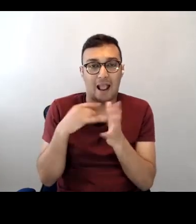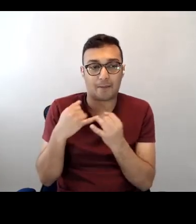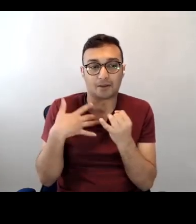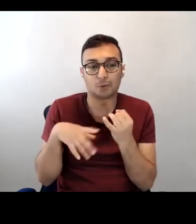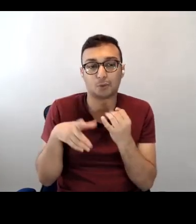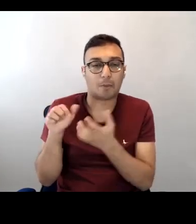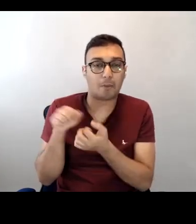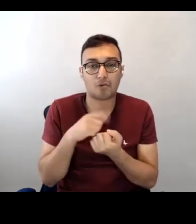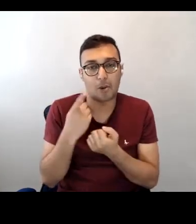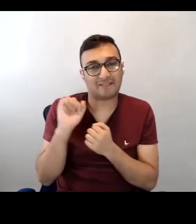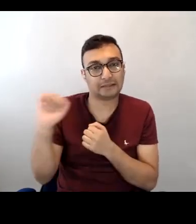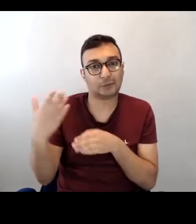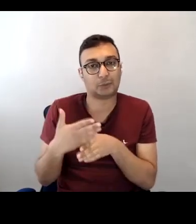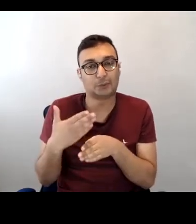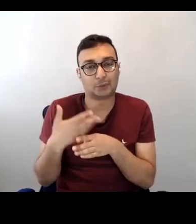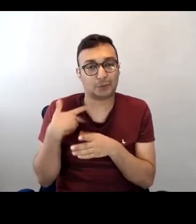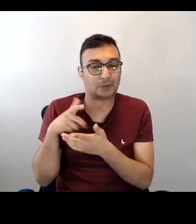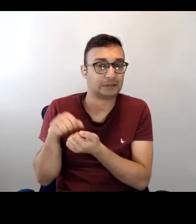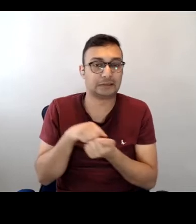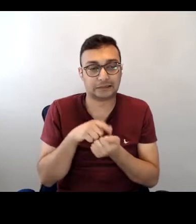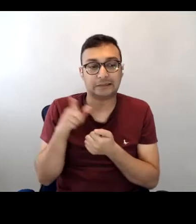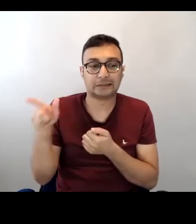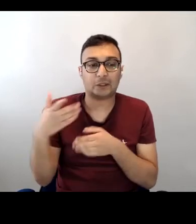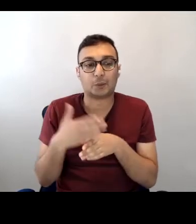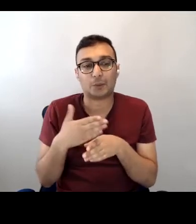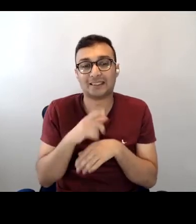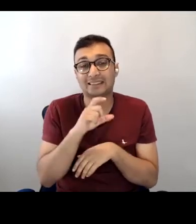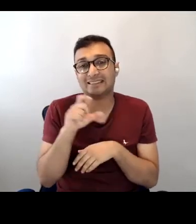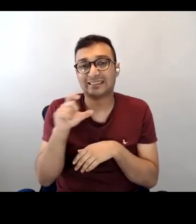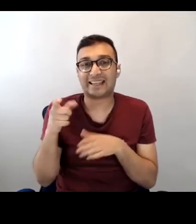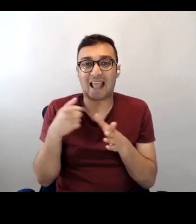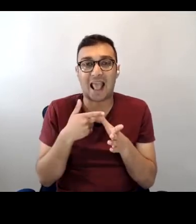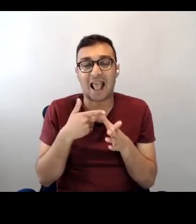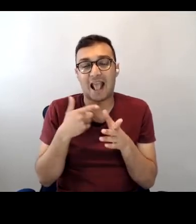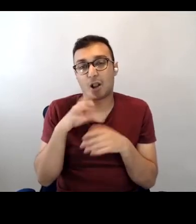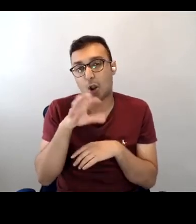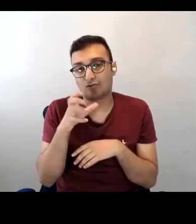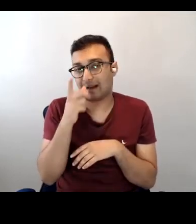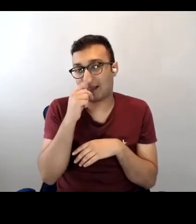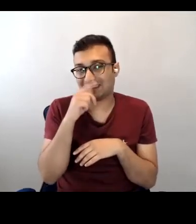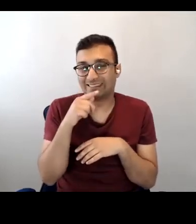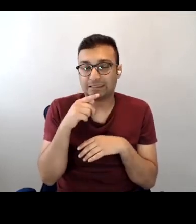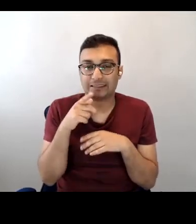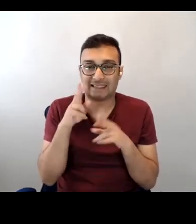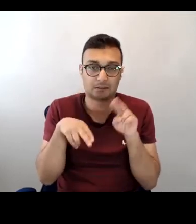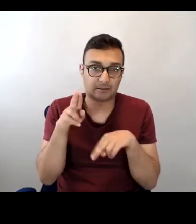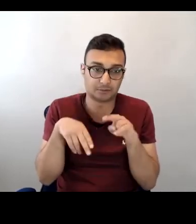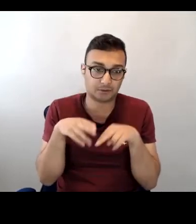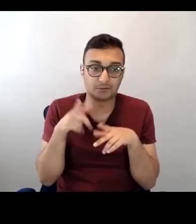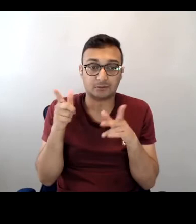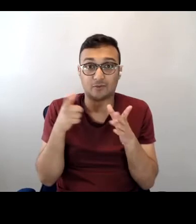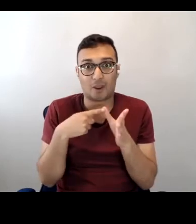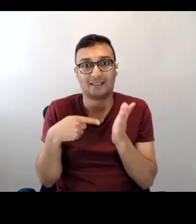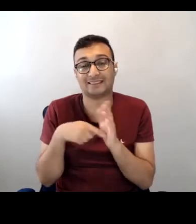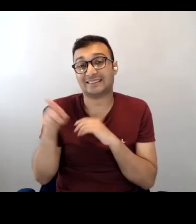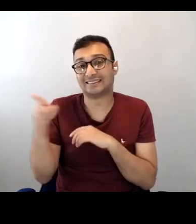word, working in in CCA, in country capacity assessment on AT. He said in one of our meetings, this is